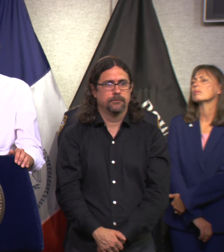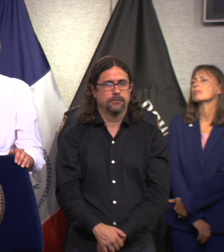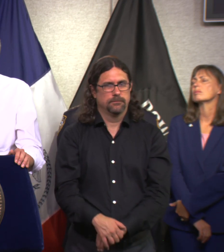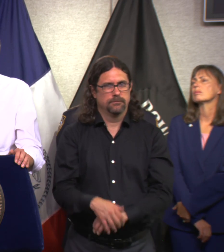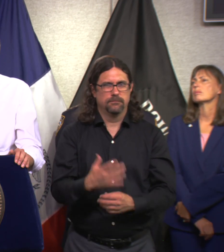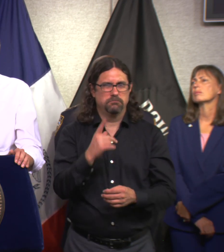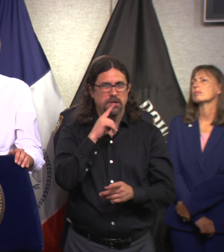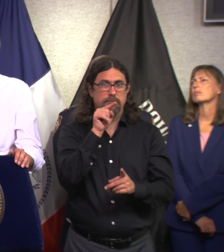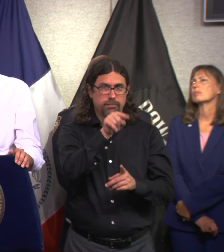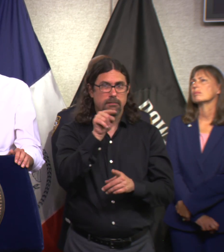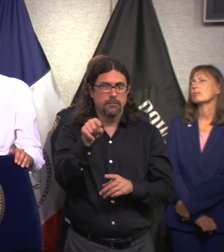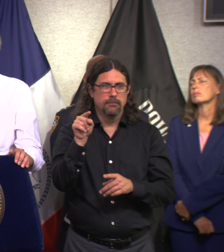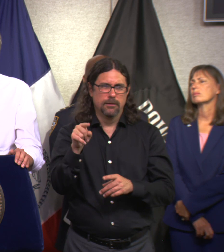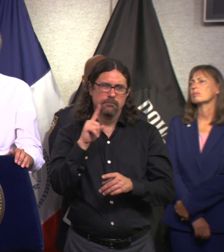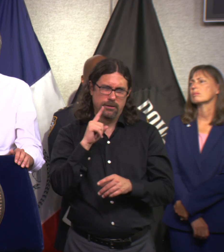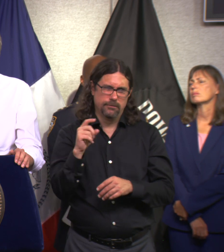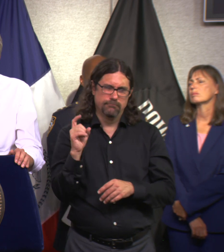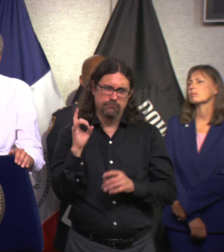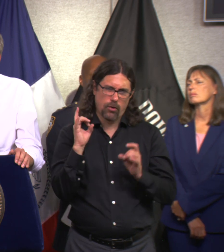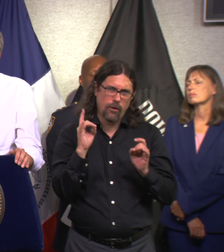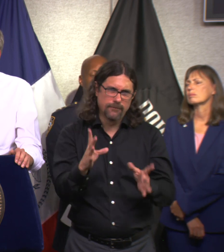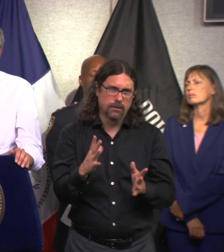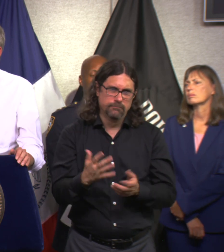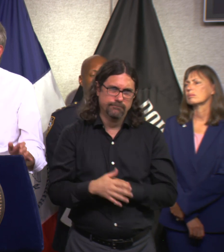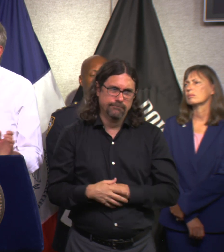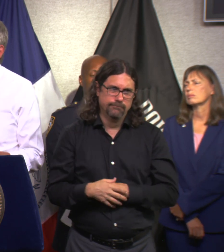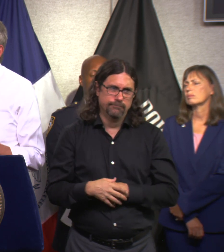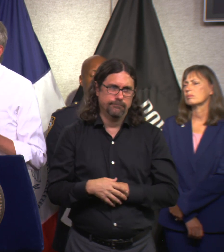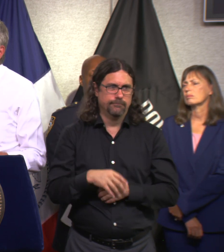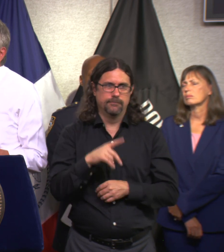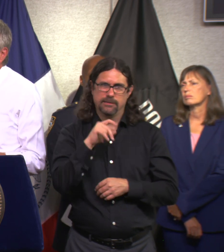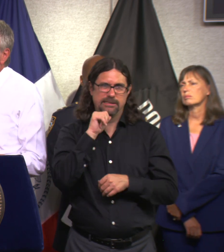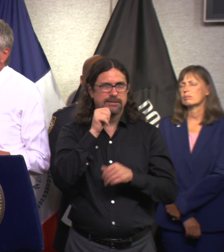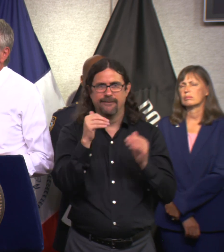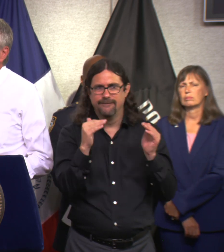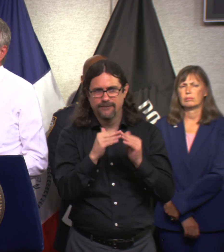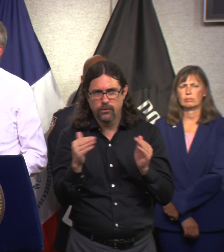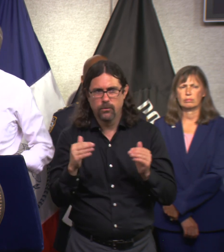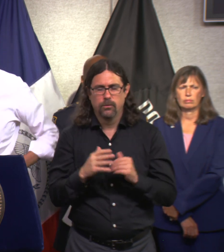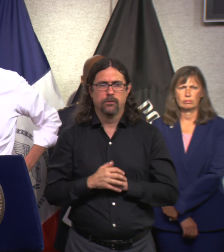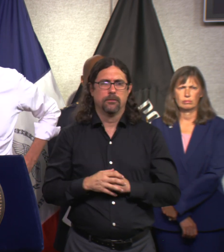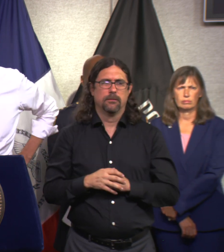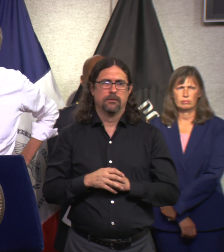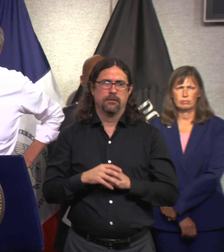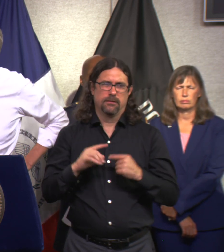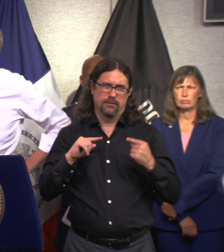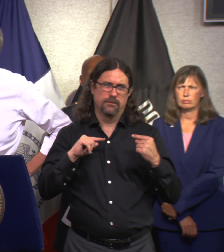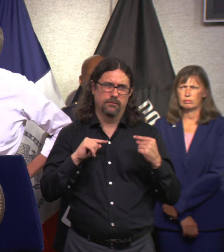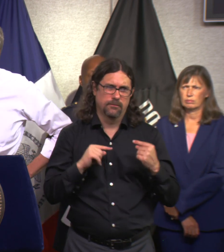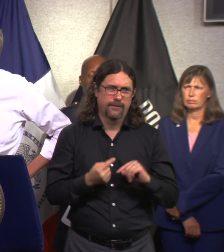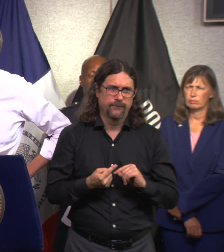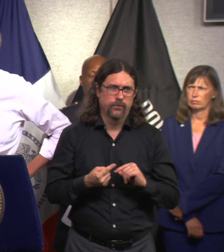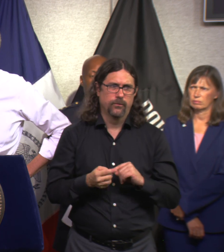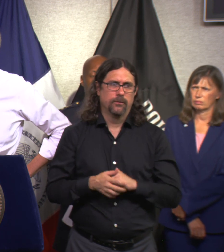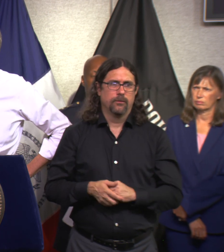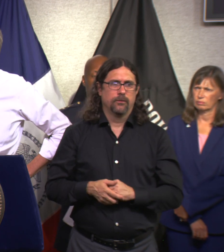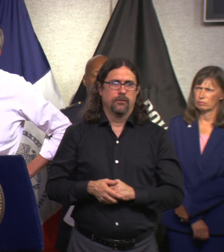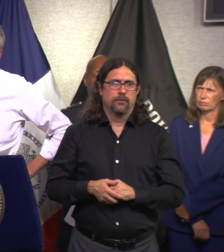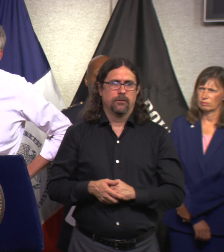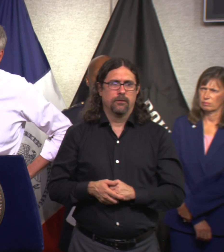all unfair. It's all painful. If we had a crystal ball and we knew they weren't going to act, what you're saying would make all the sense in the